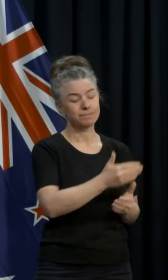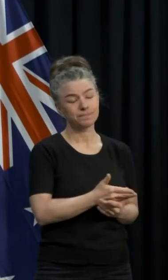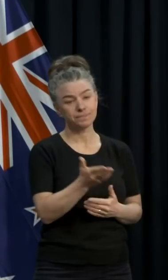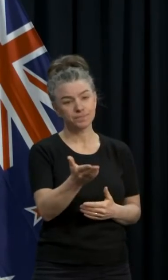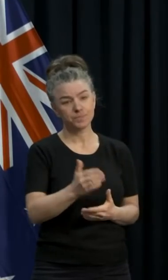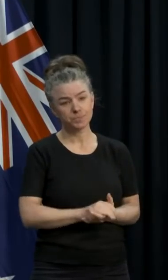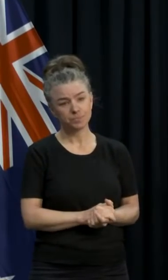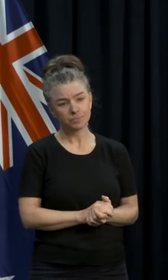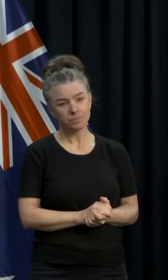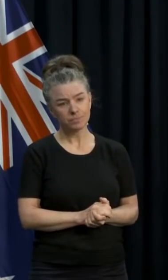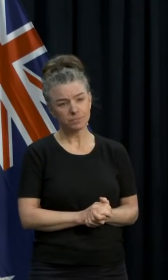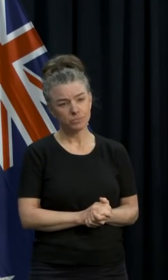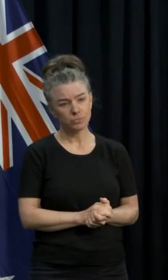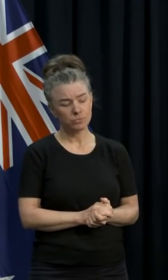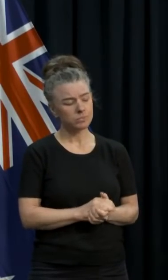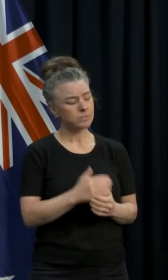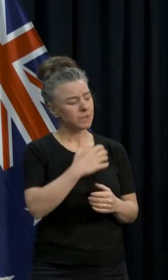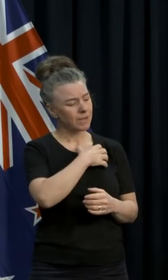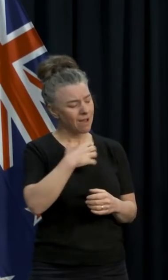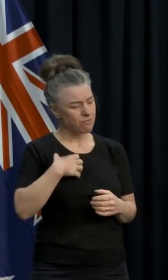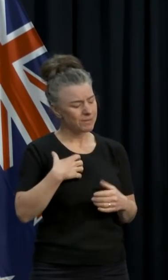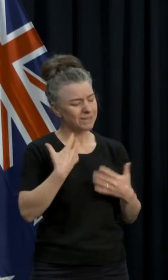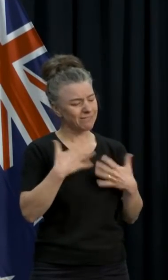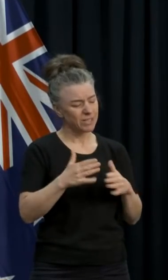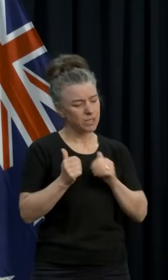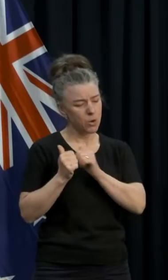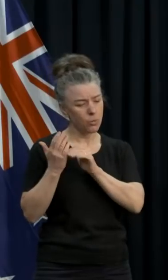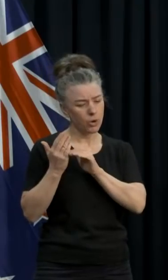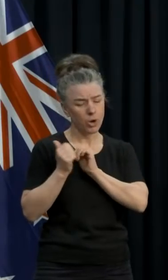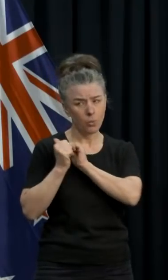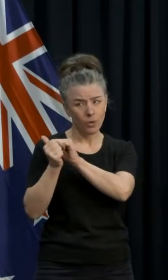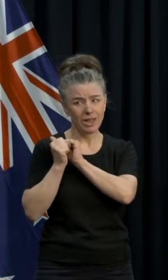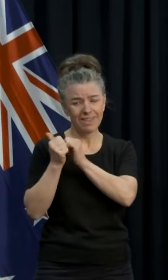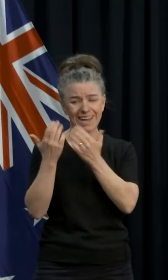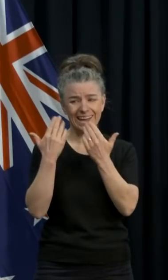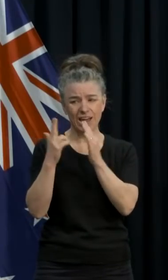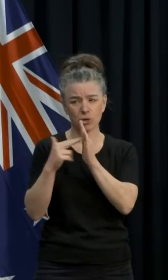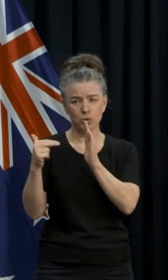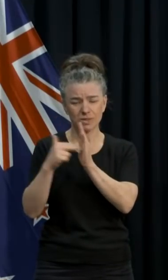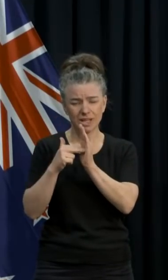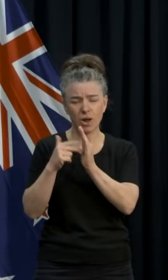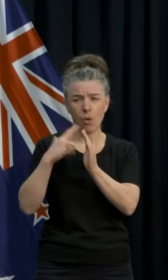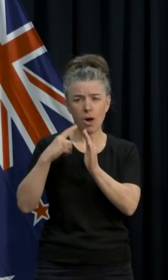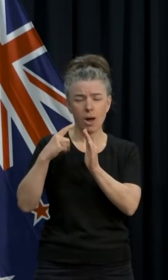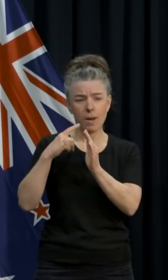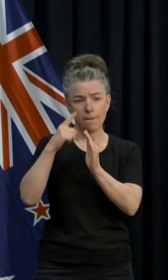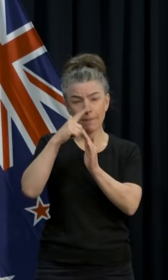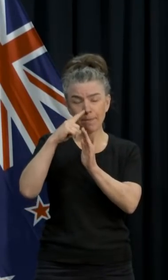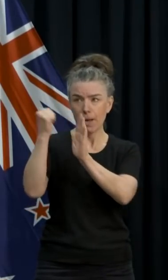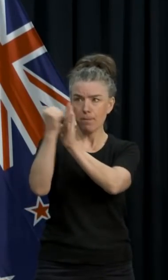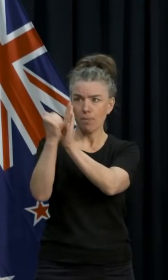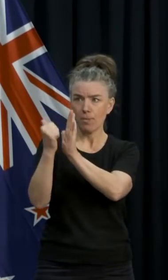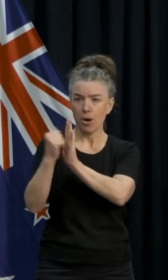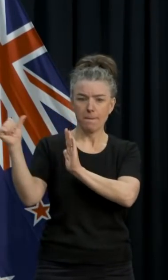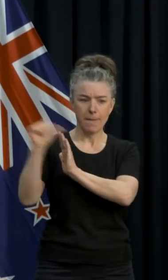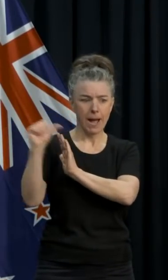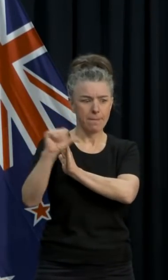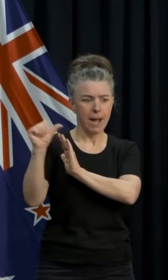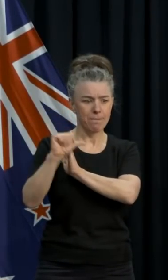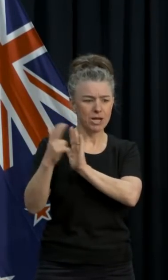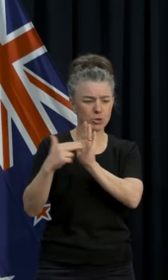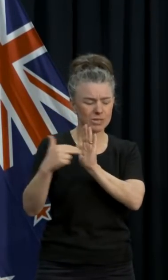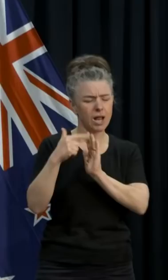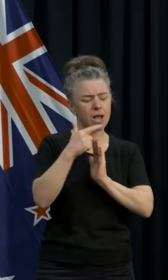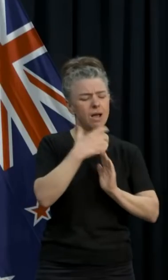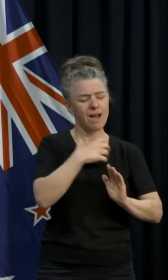with Air New Zealand to put the brakes on new bookings because we've got too many people coming into managed isolation. Kiwis returning from around the world, you've had to put the brakes